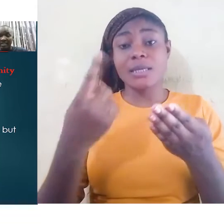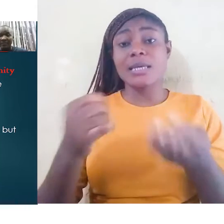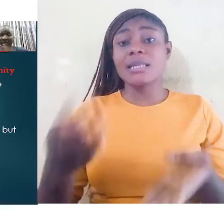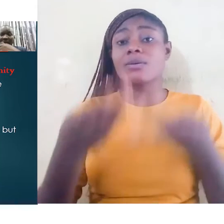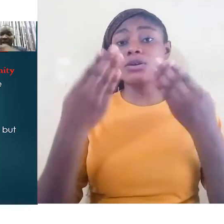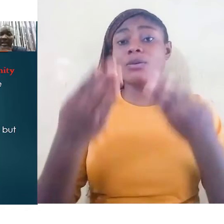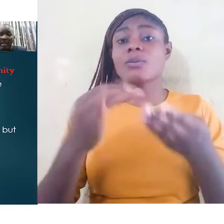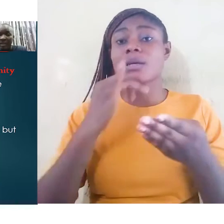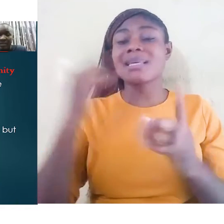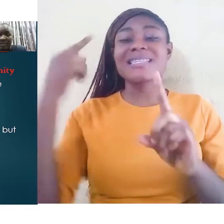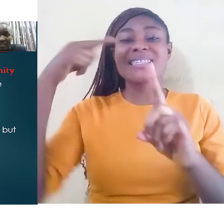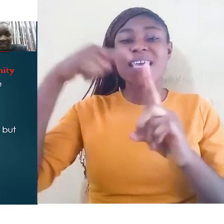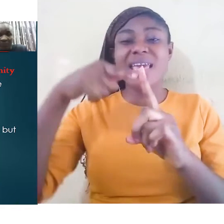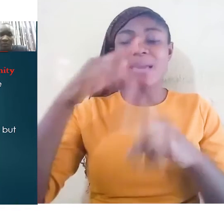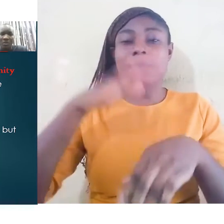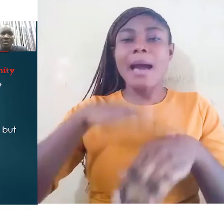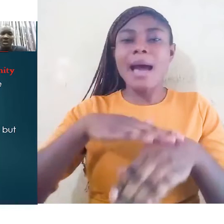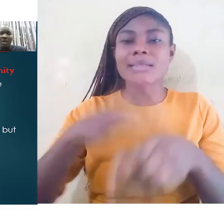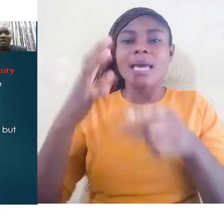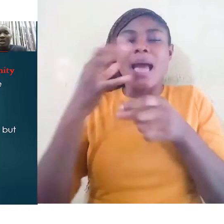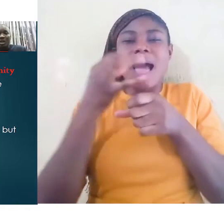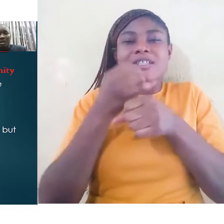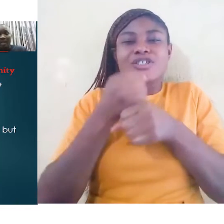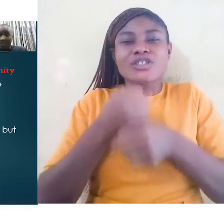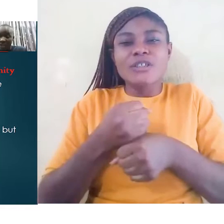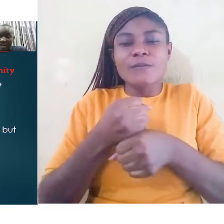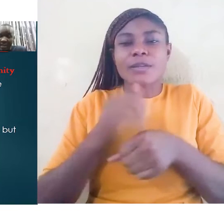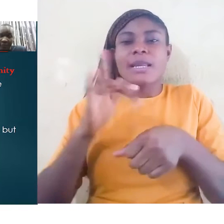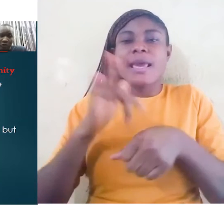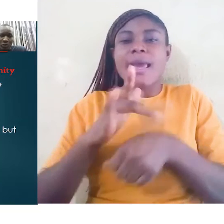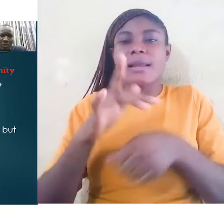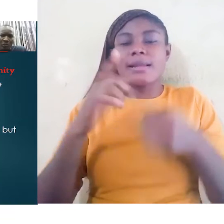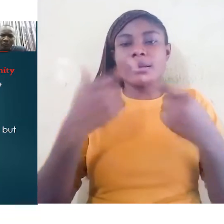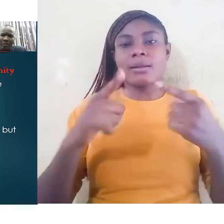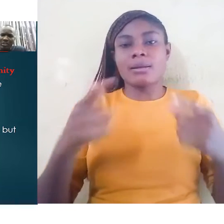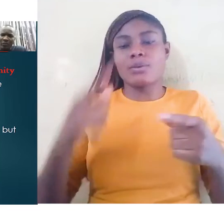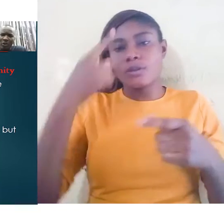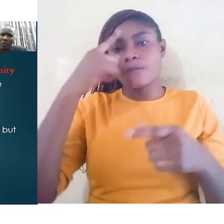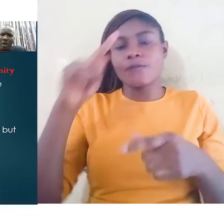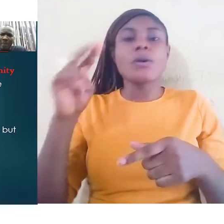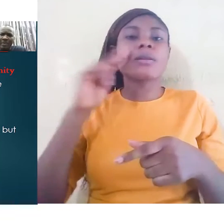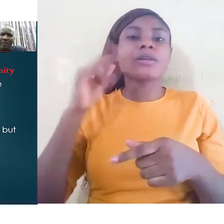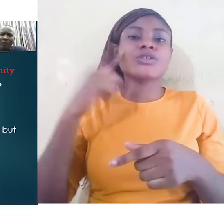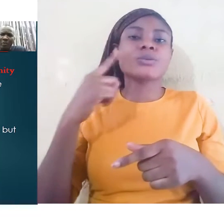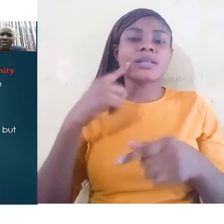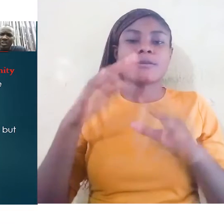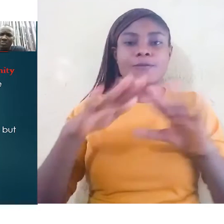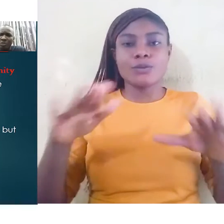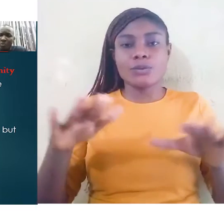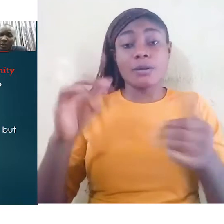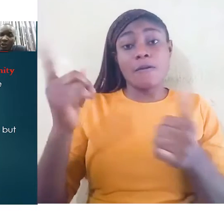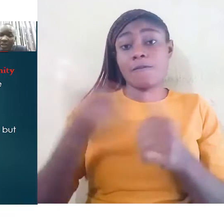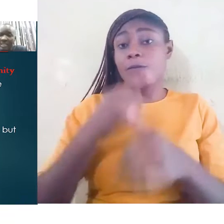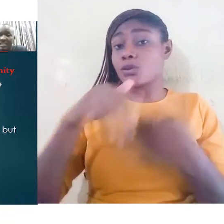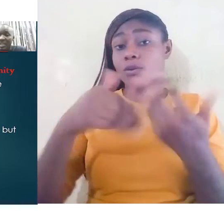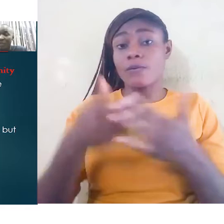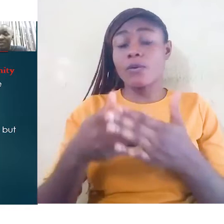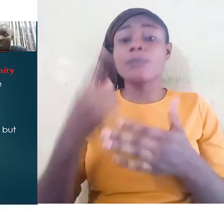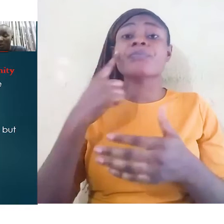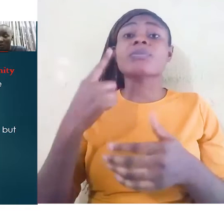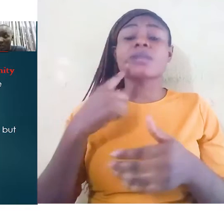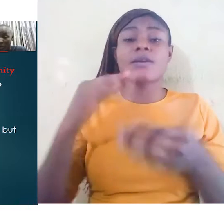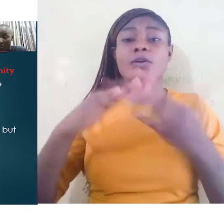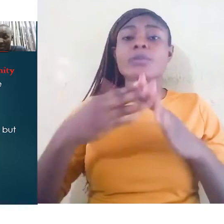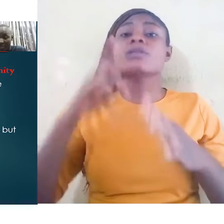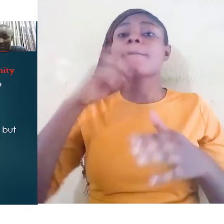at achieving early language access for Nigerian deaf children. So first of all, deaf community must be recognized as a